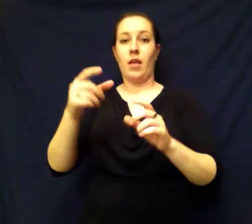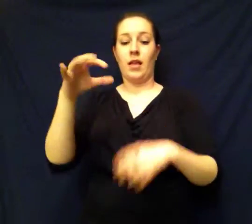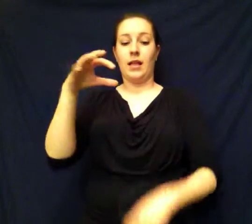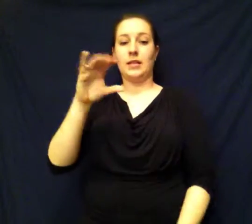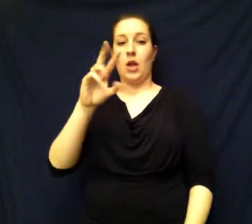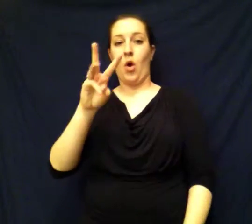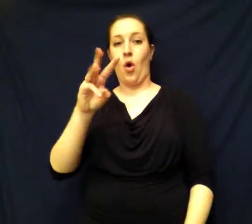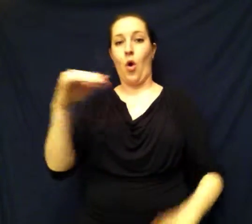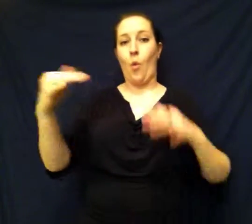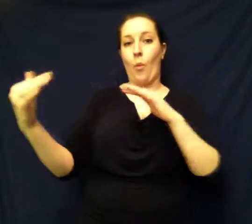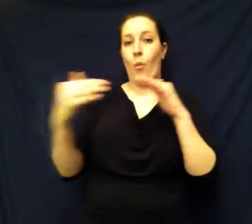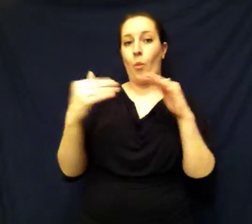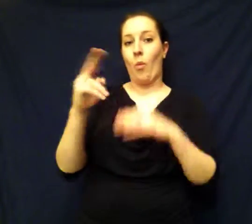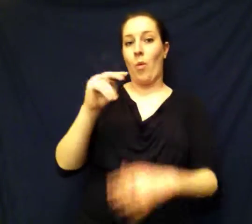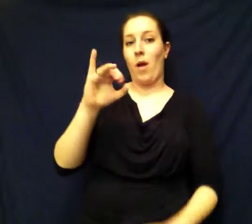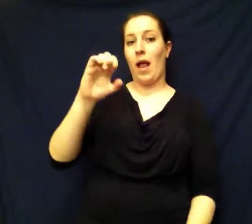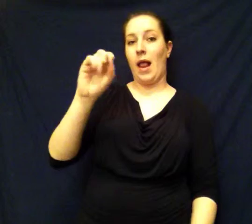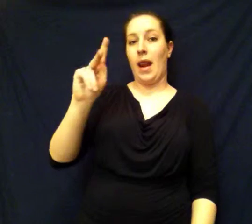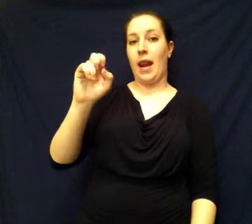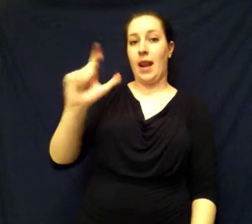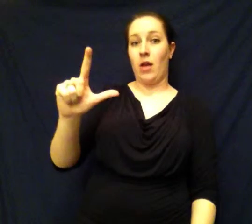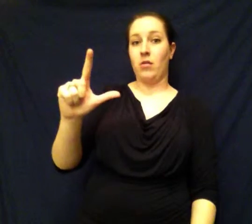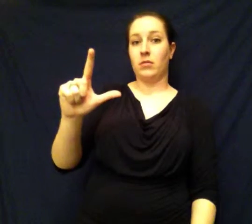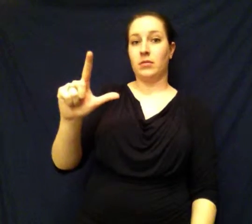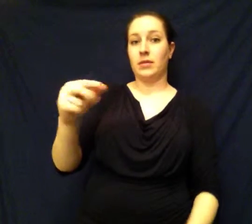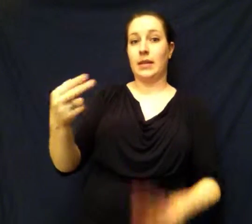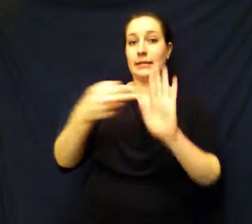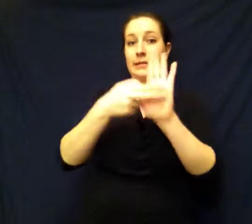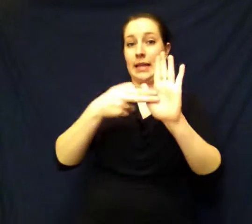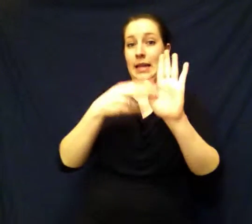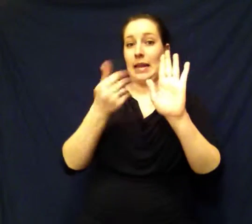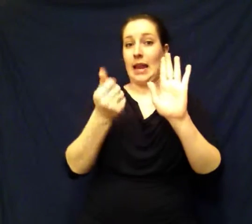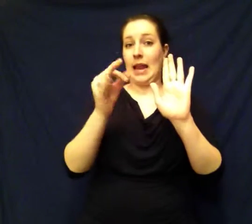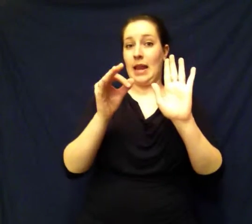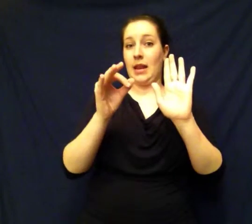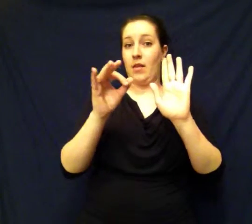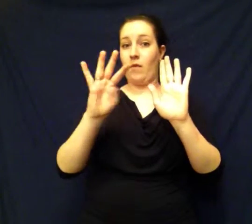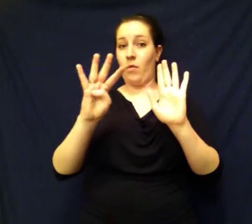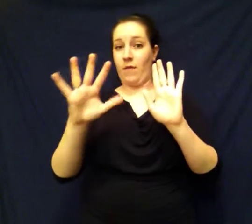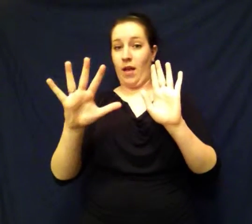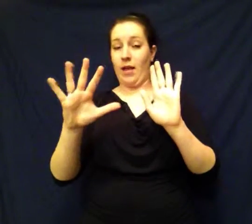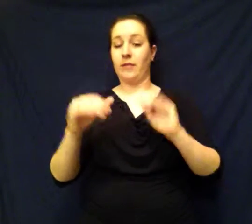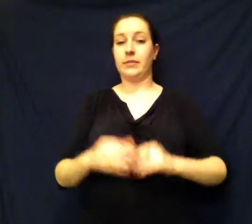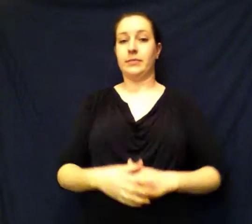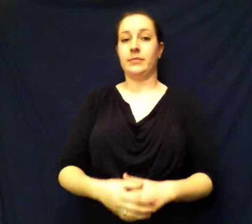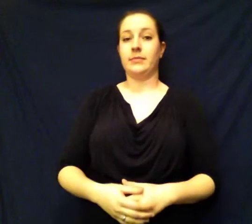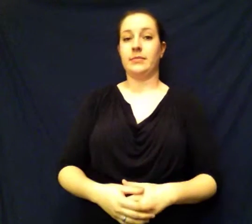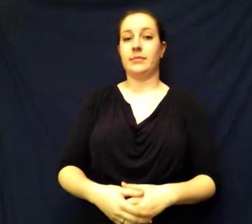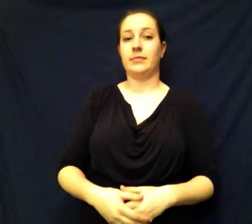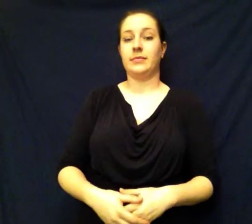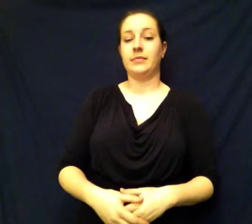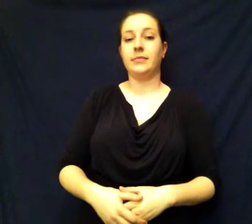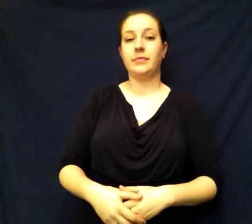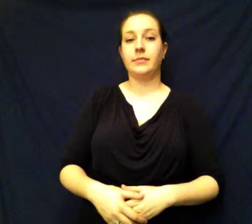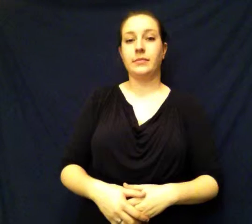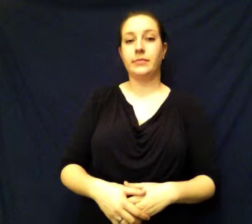of the date of the escape was actually on April 3rd, 1945. This is more of a coincidence because there's